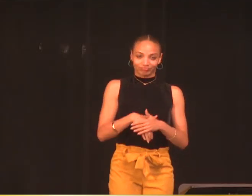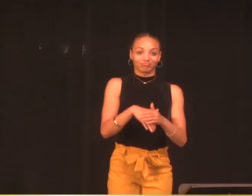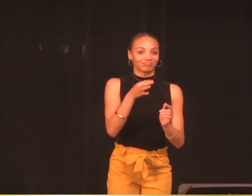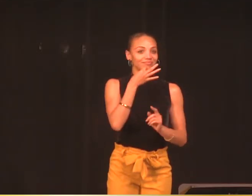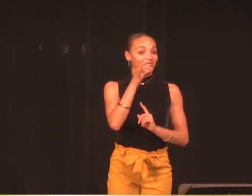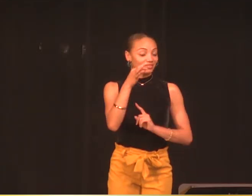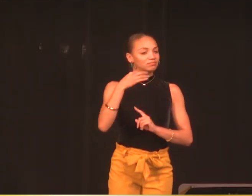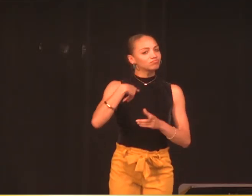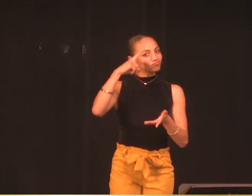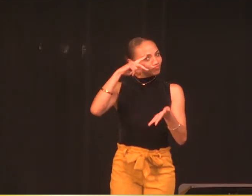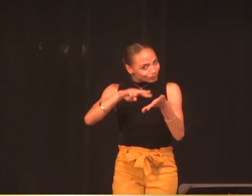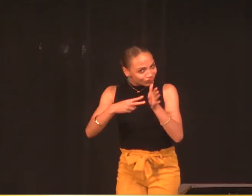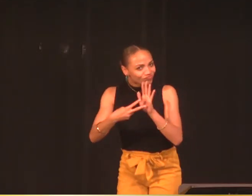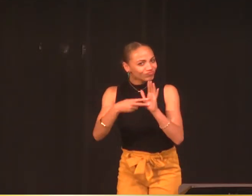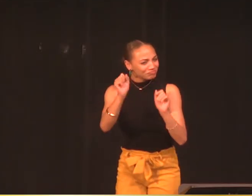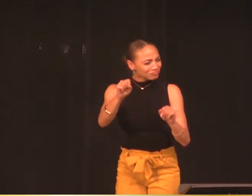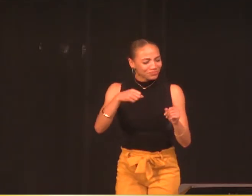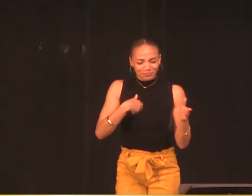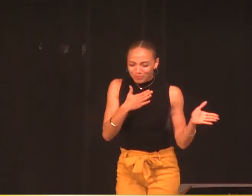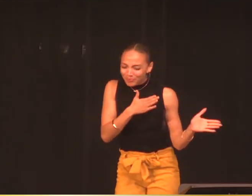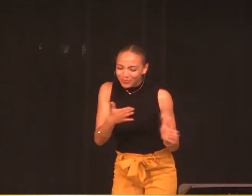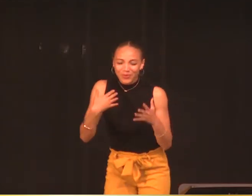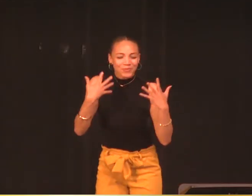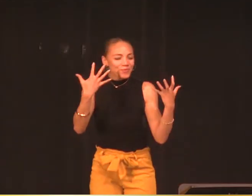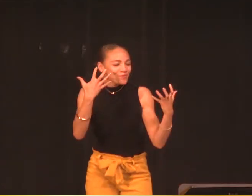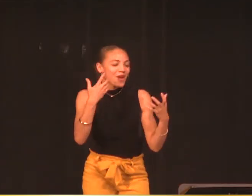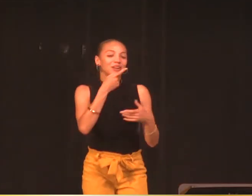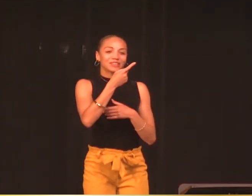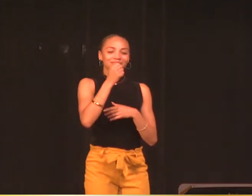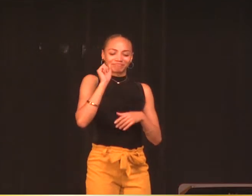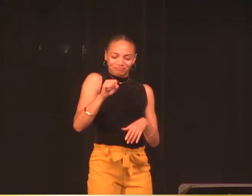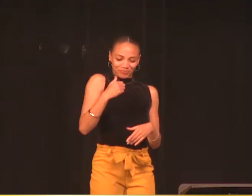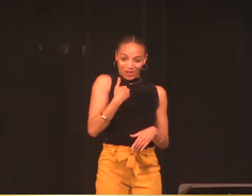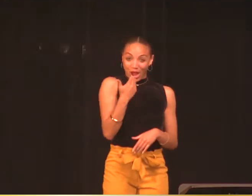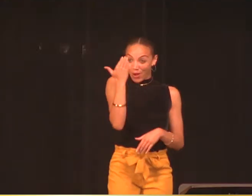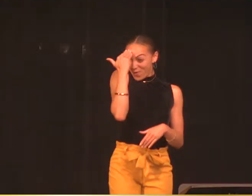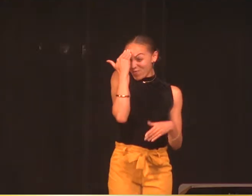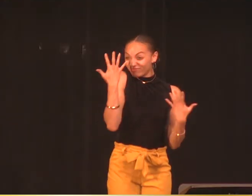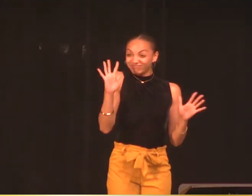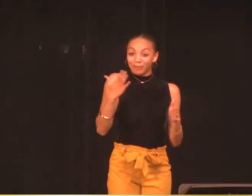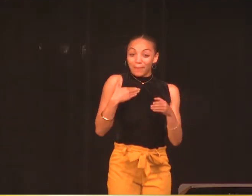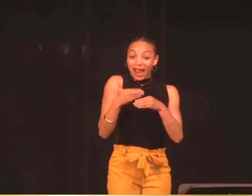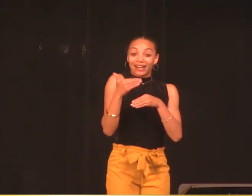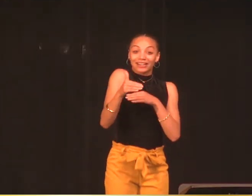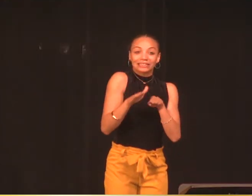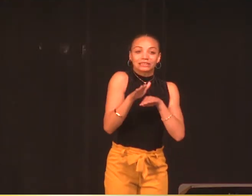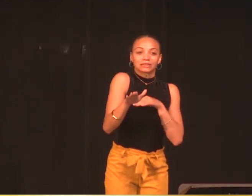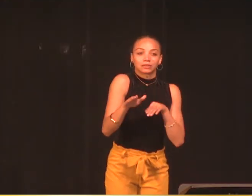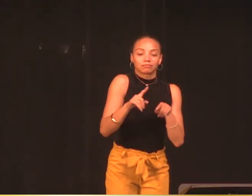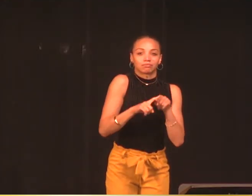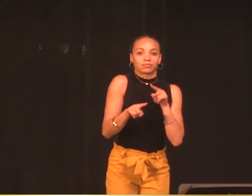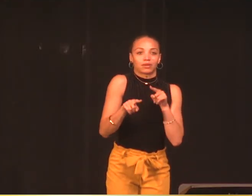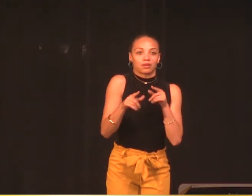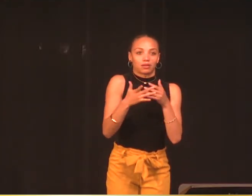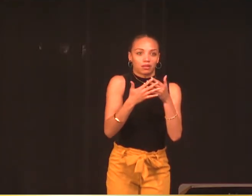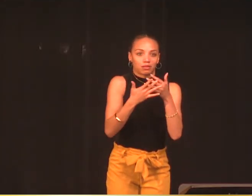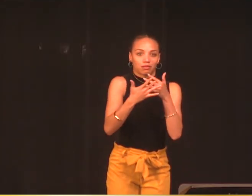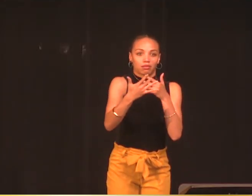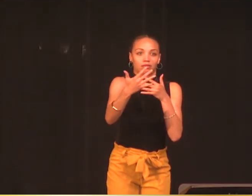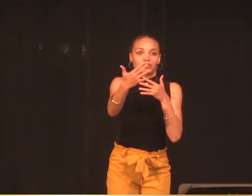I was 19 when I became pregnant, and I had planned to have her. I wanted to have her. But I knew that the